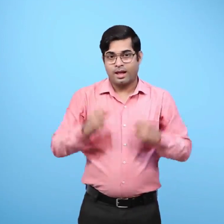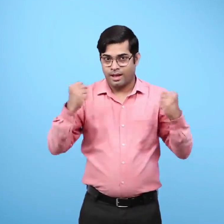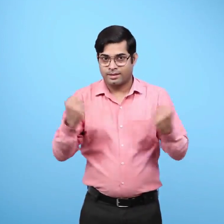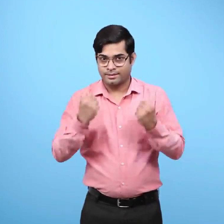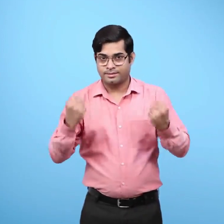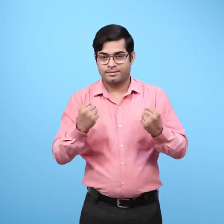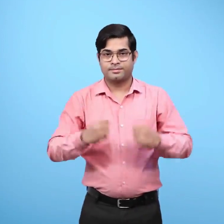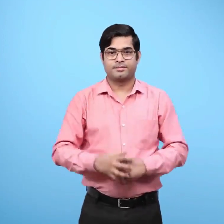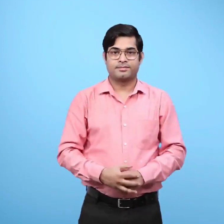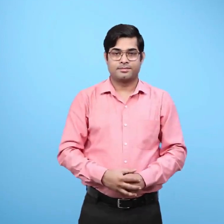Activity.